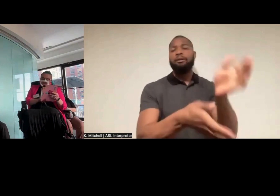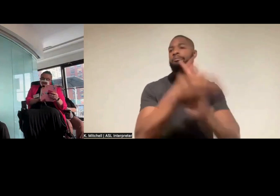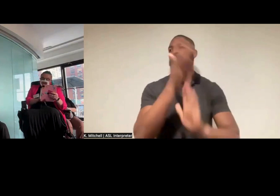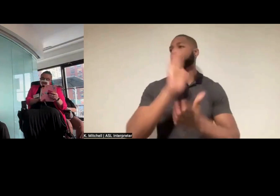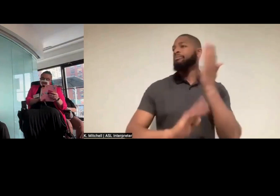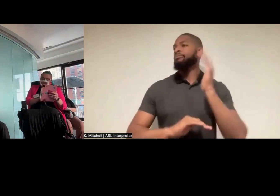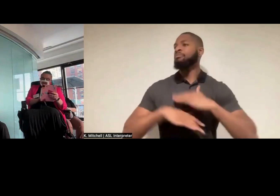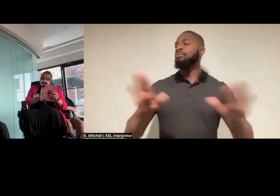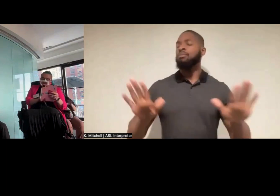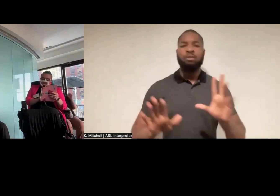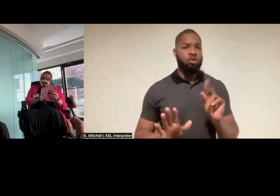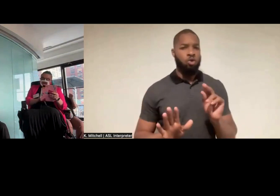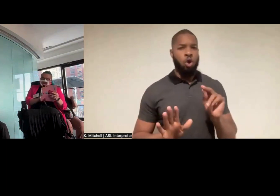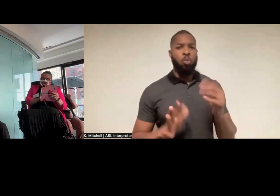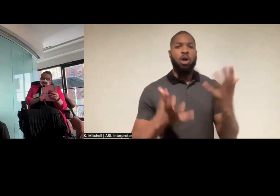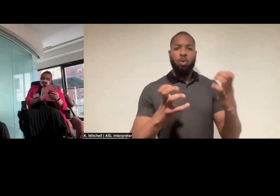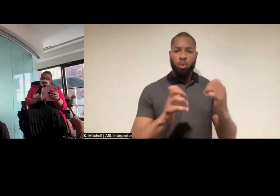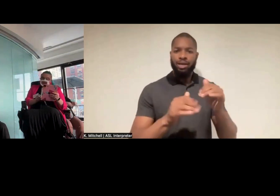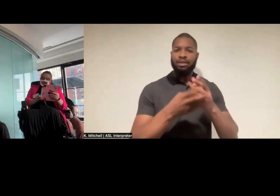are sustainable.